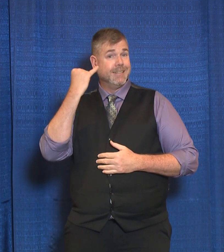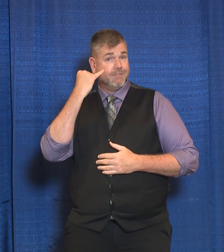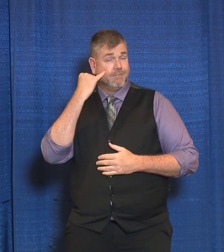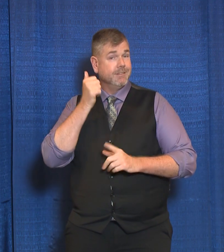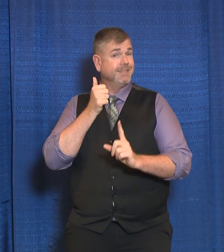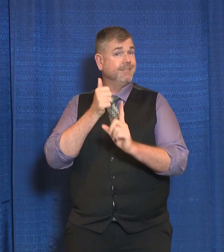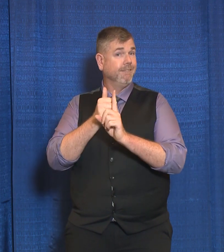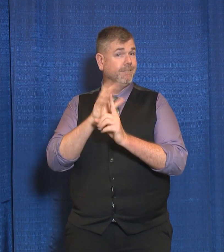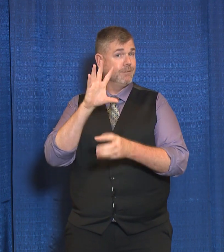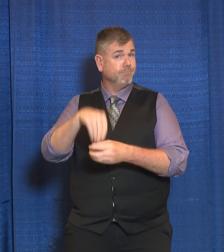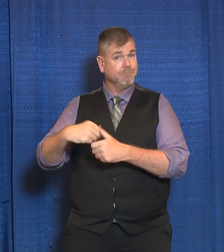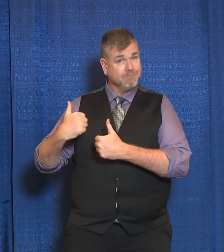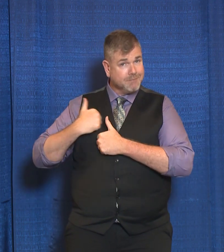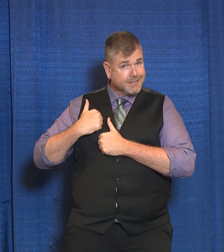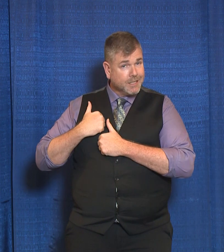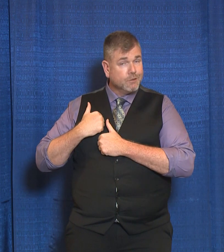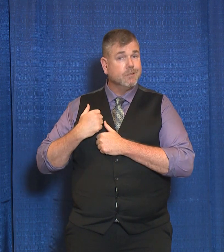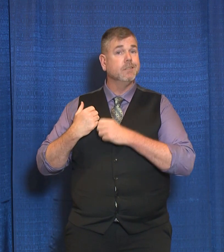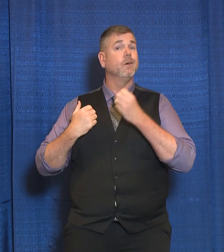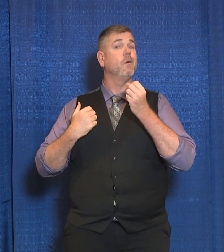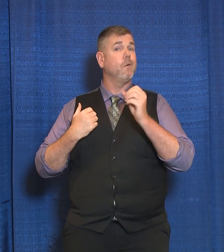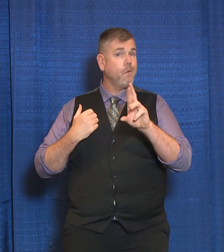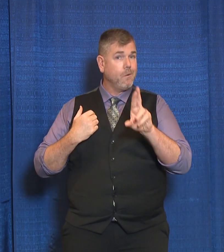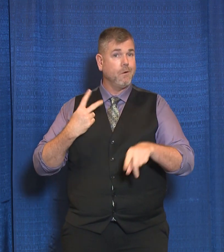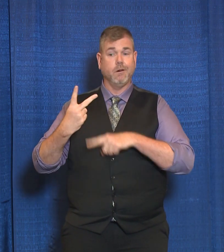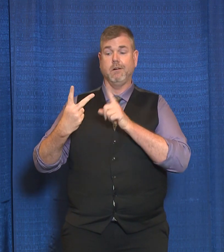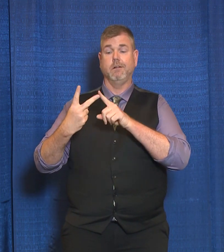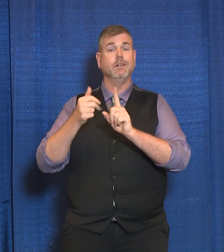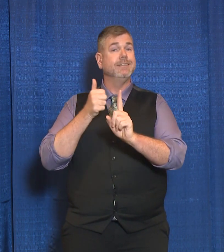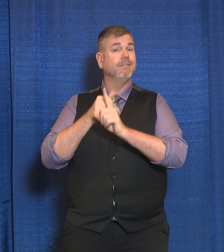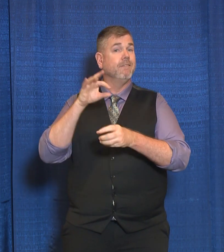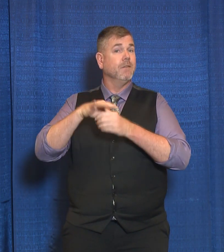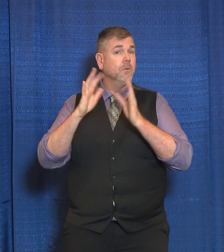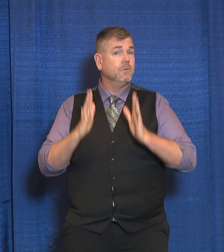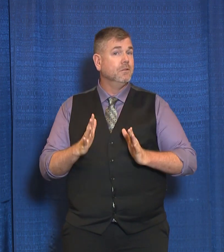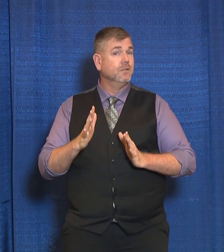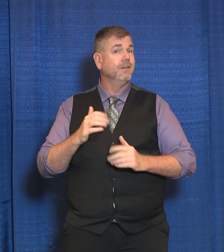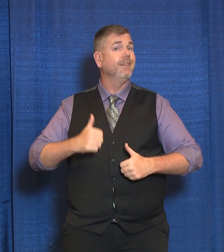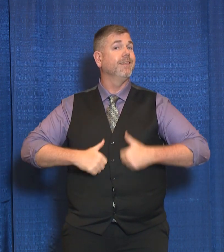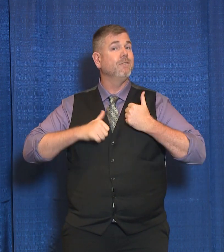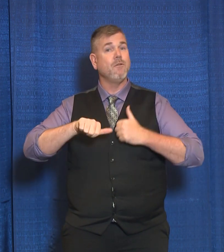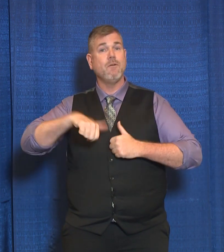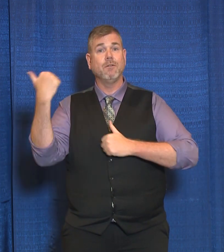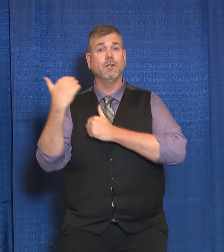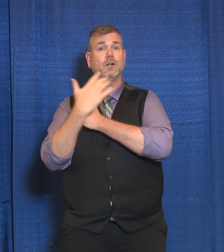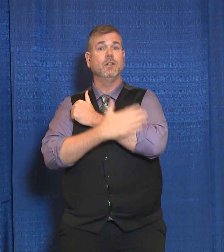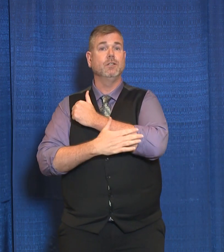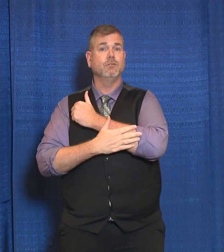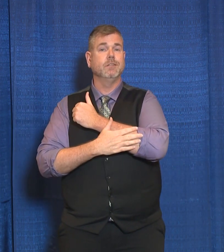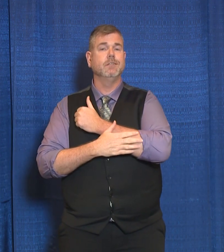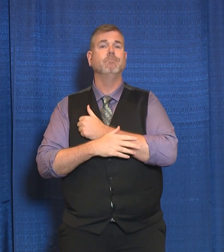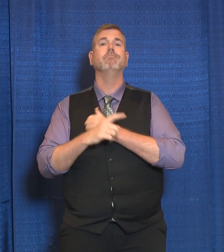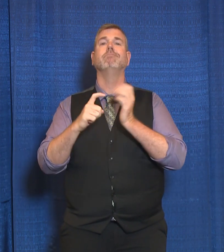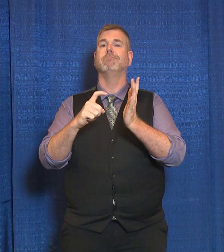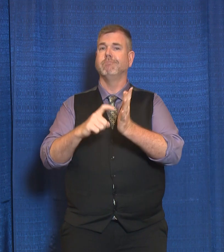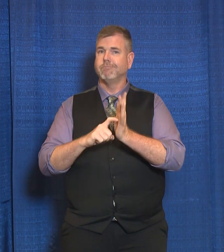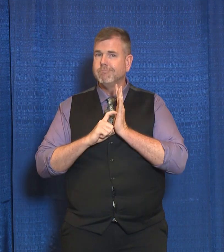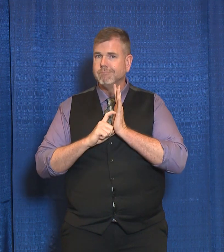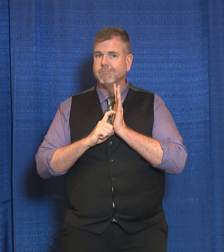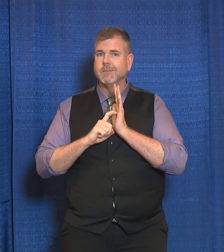As a military or overseas voter, you must provide an address where your ballot will be transmitted.